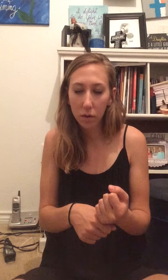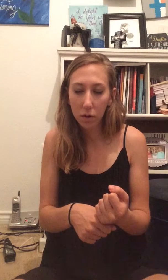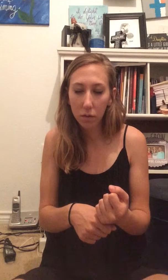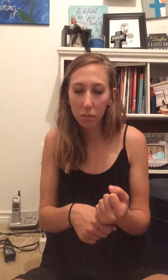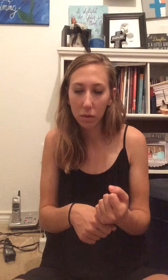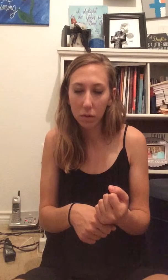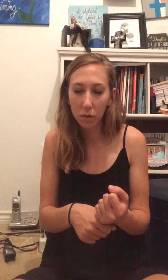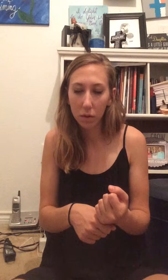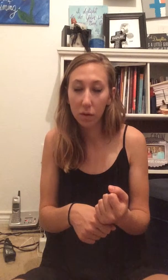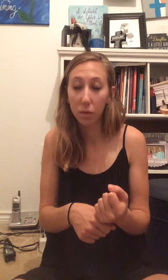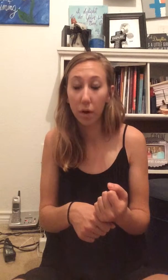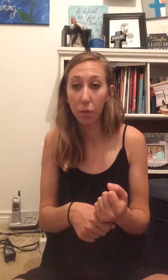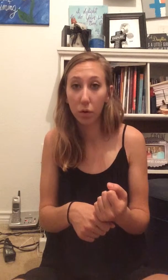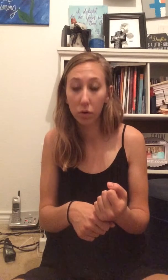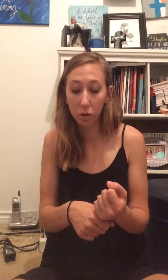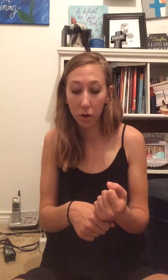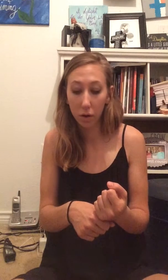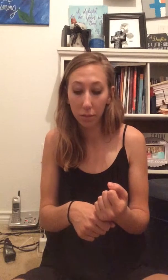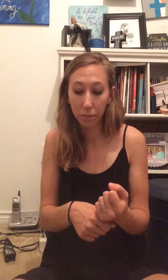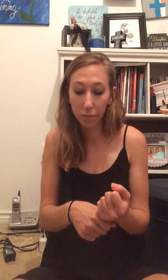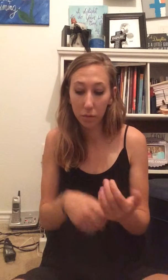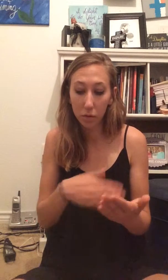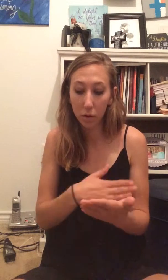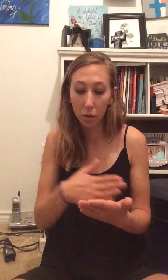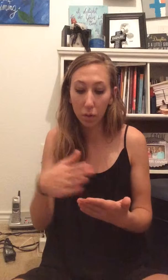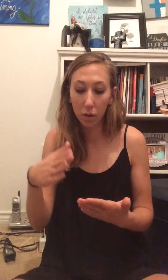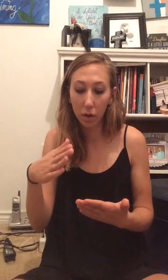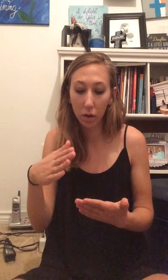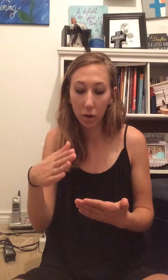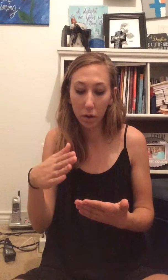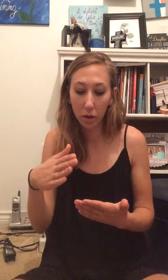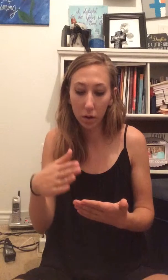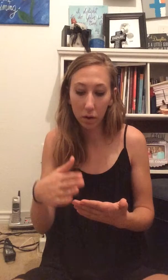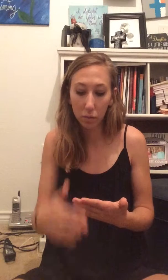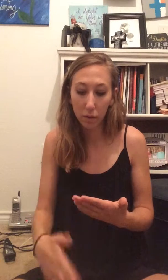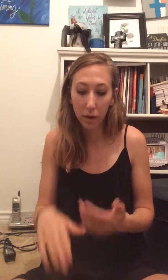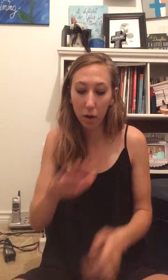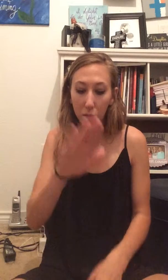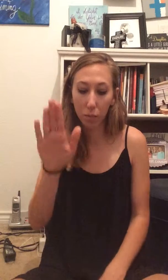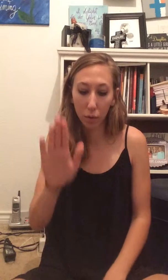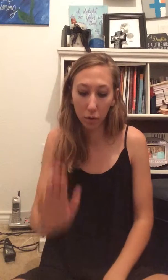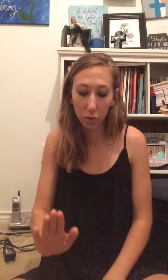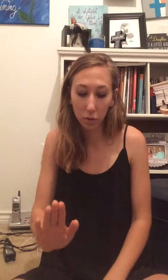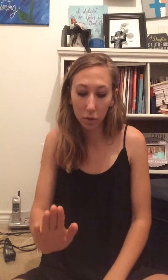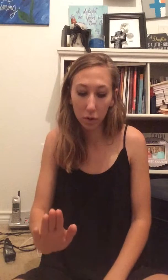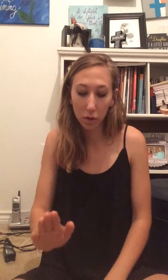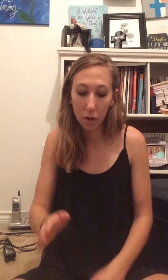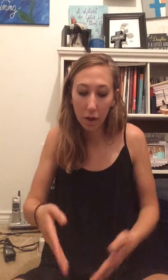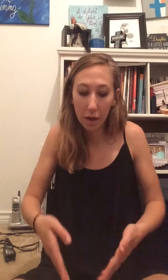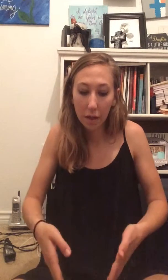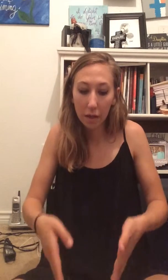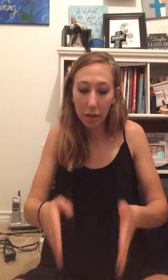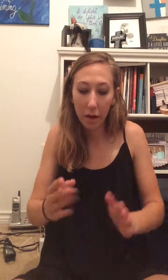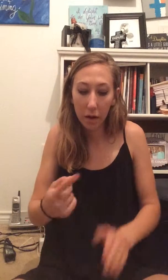is without borders. Um, so is without borders. Let